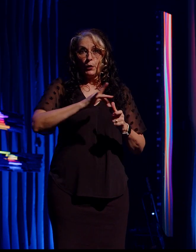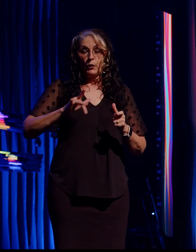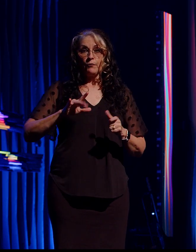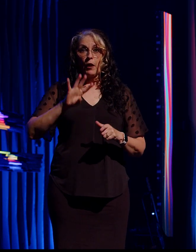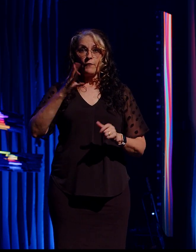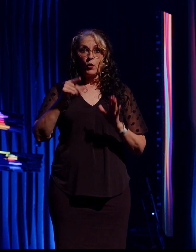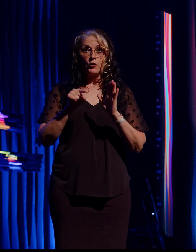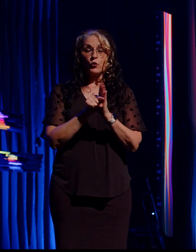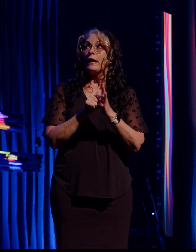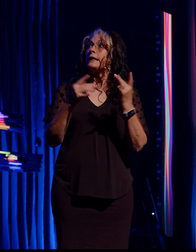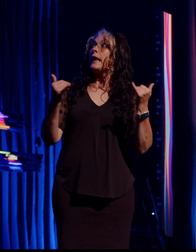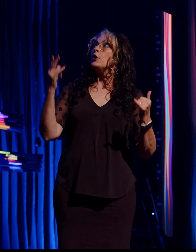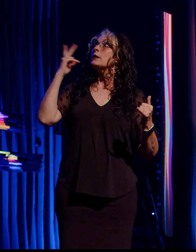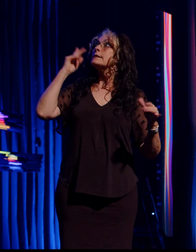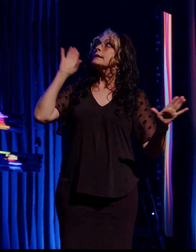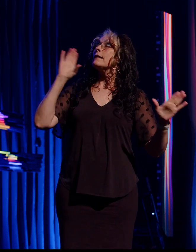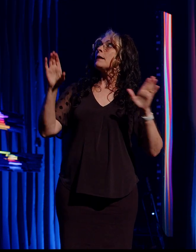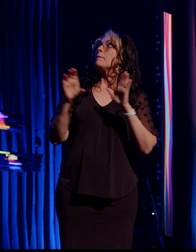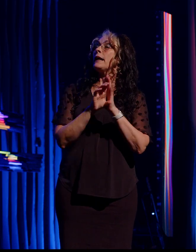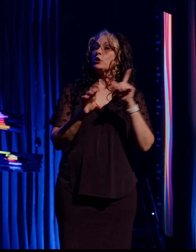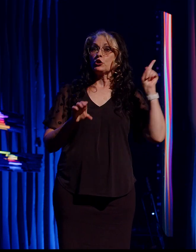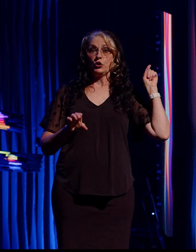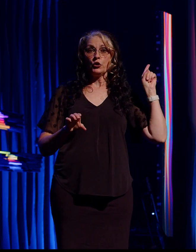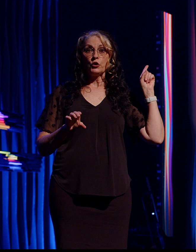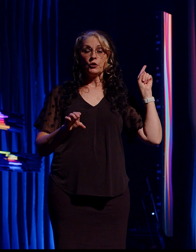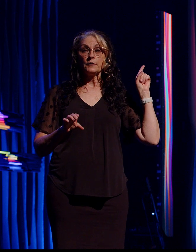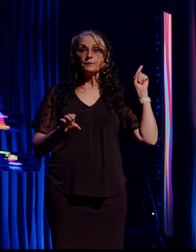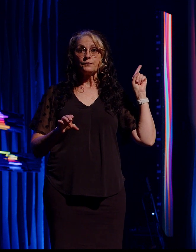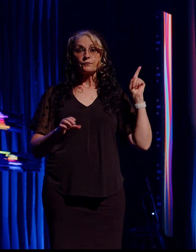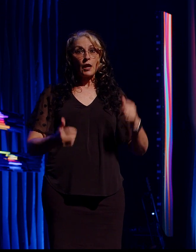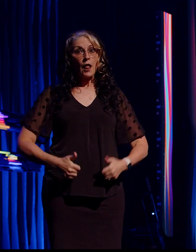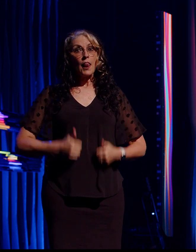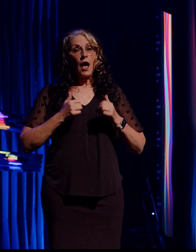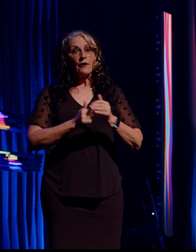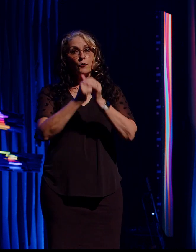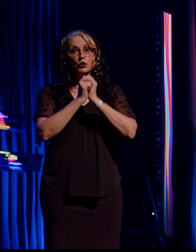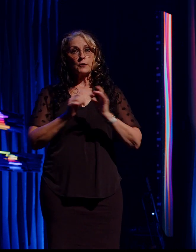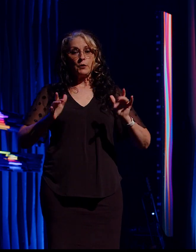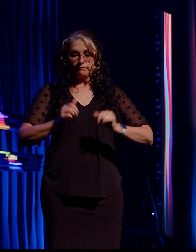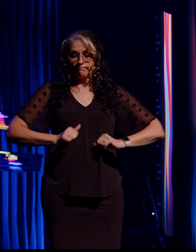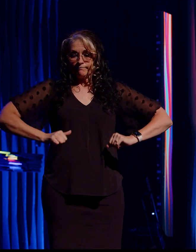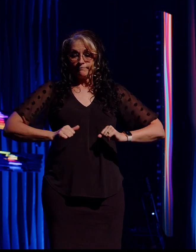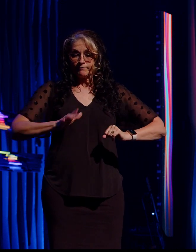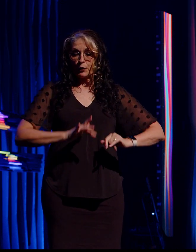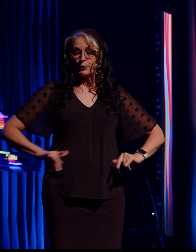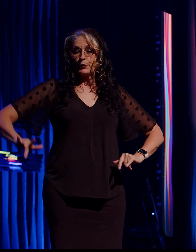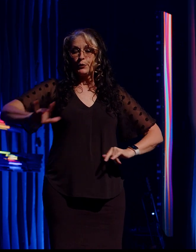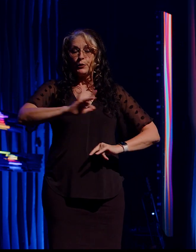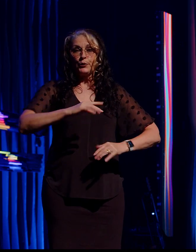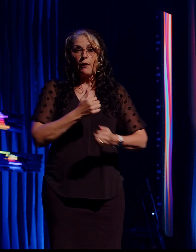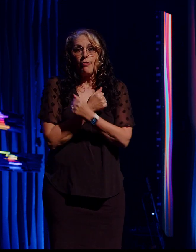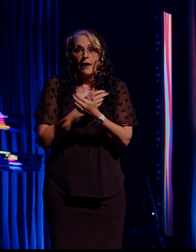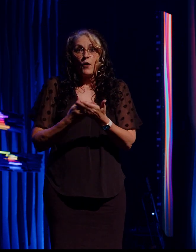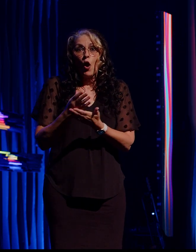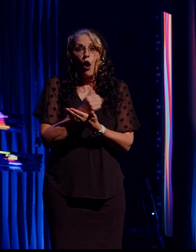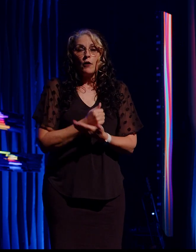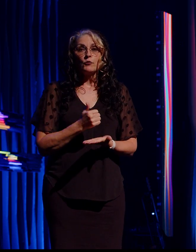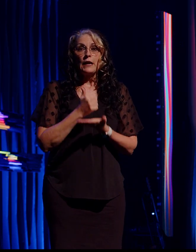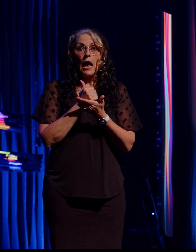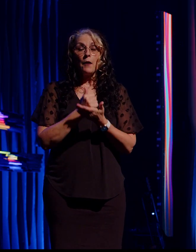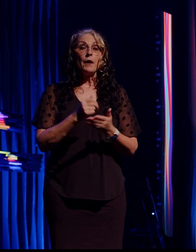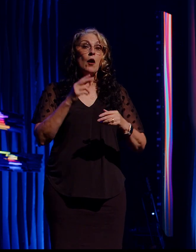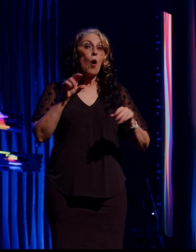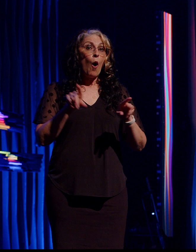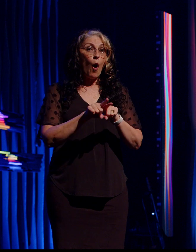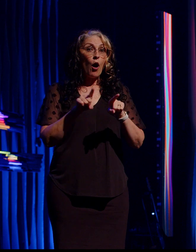a fourth grade ministry. Now you can see the pictures up here where there's live worship. It's a larger space for more kids to reach in. The Love Offering helped do that. We also built two homes